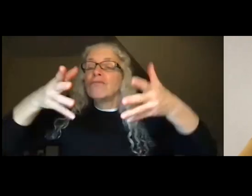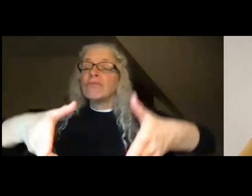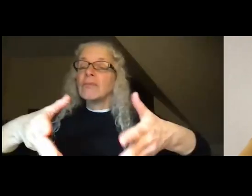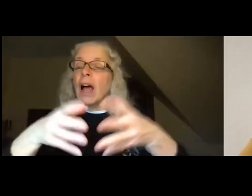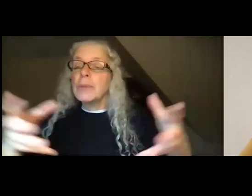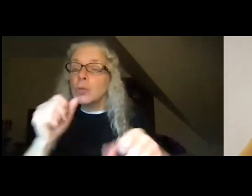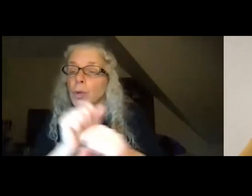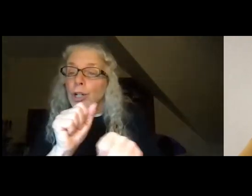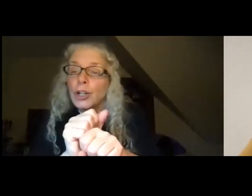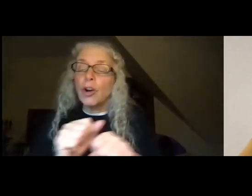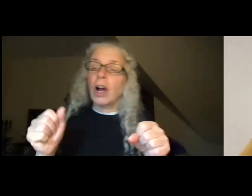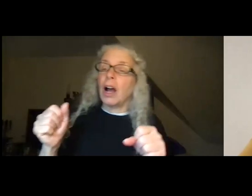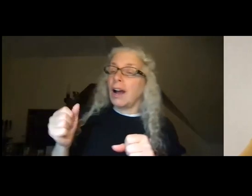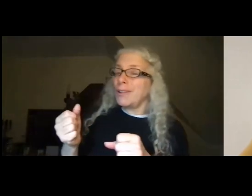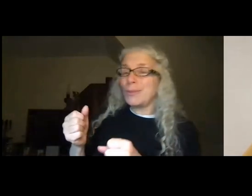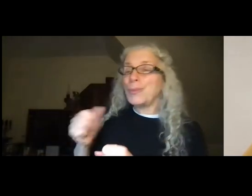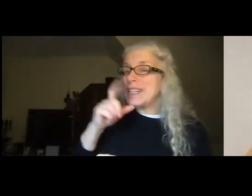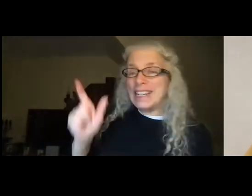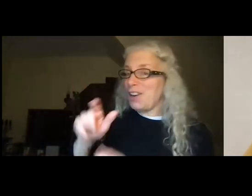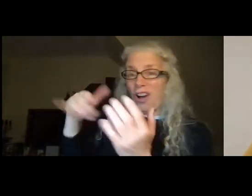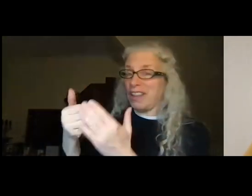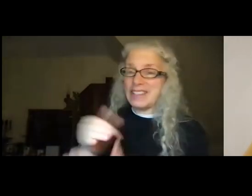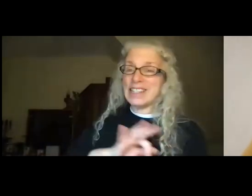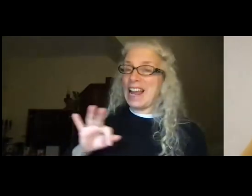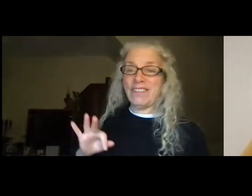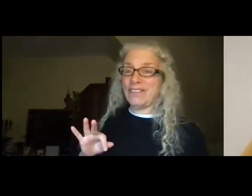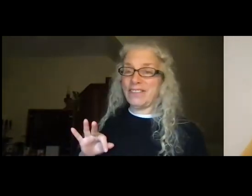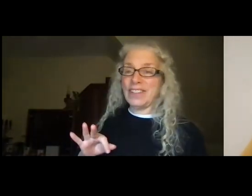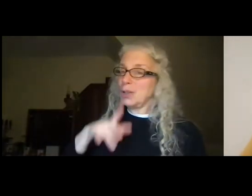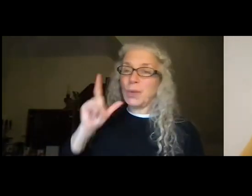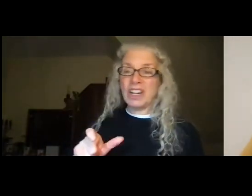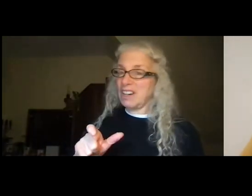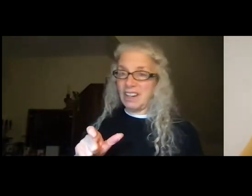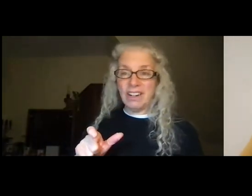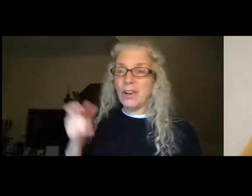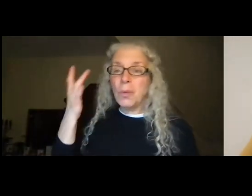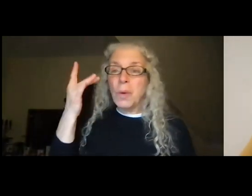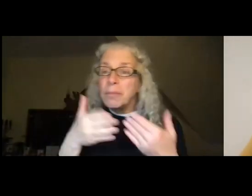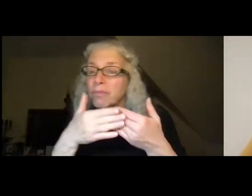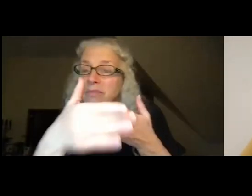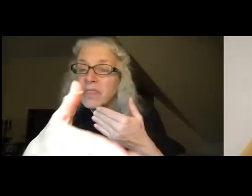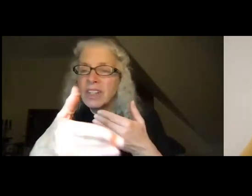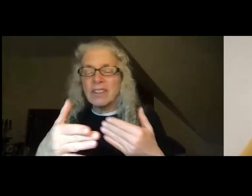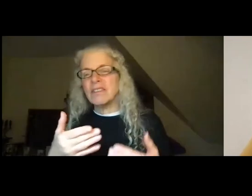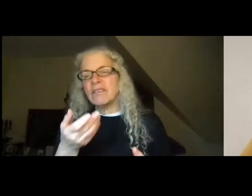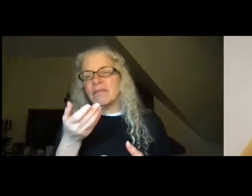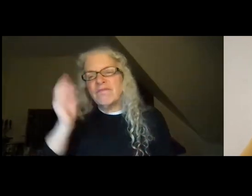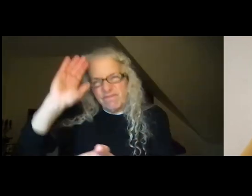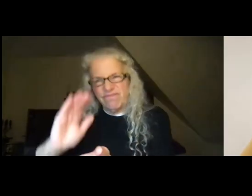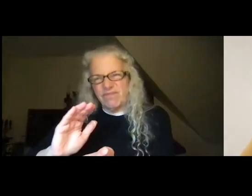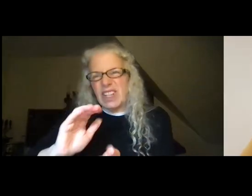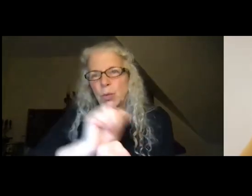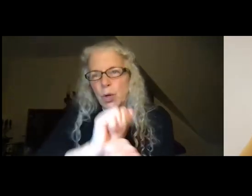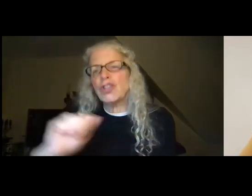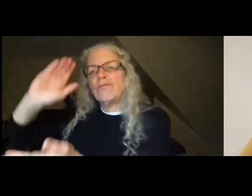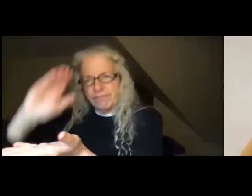and remaining staff, we realized that we didn't need full personnel to continue into 2021. So we reduced our staff by